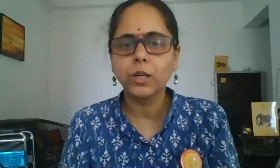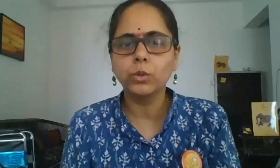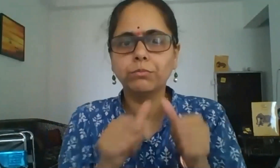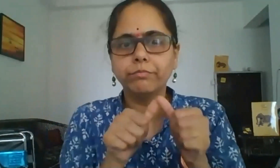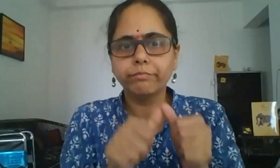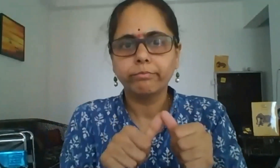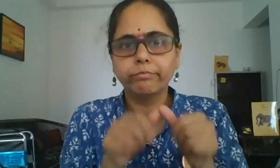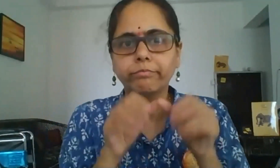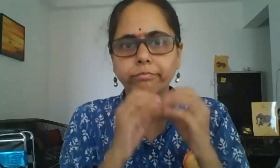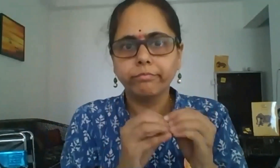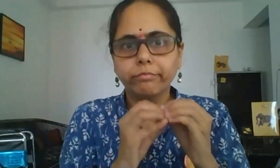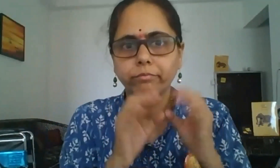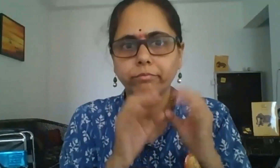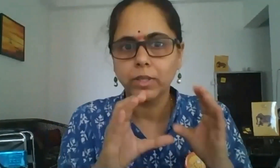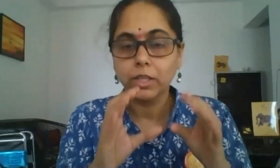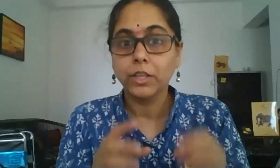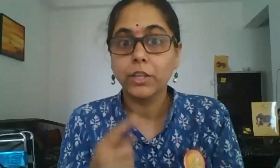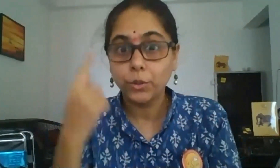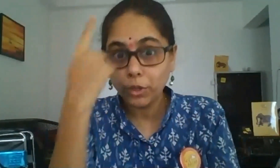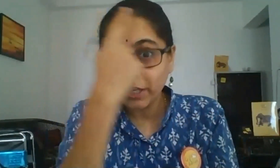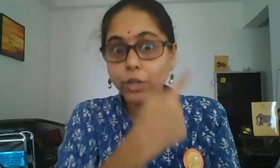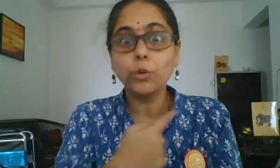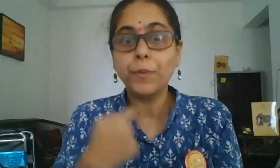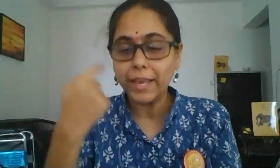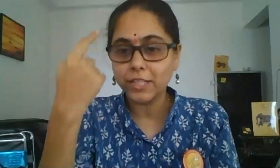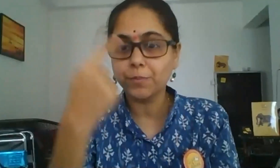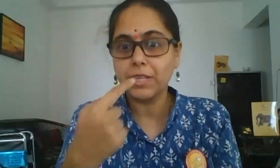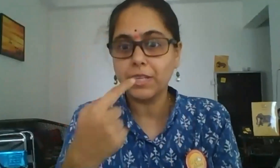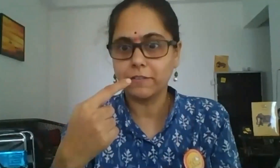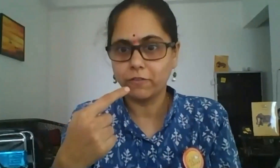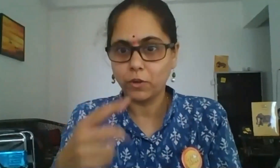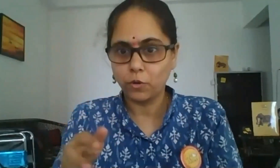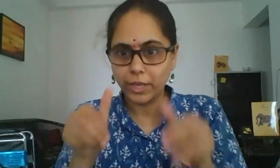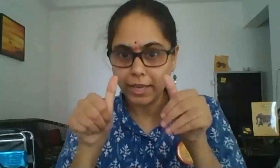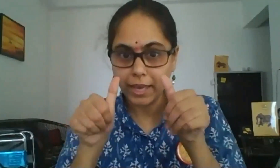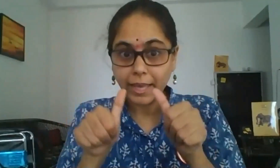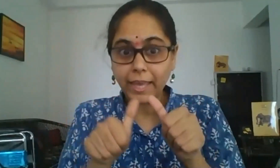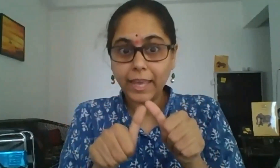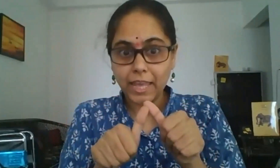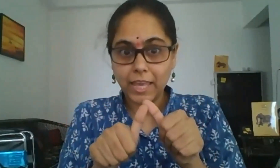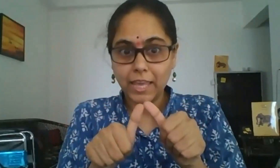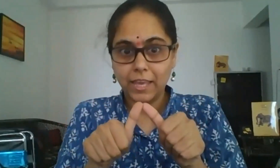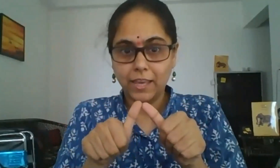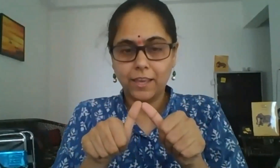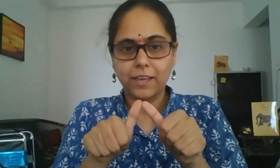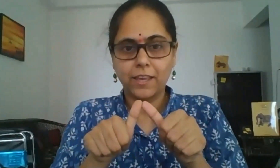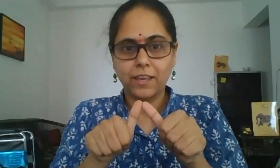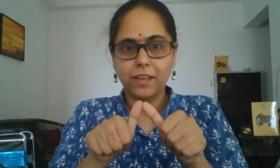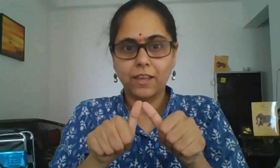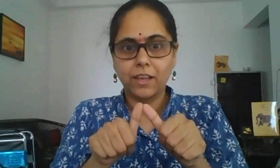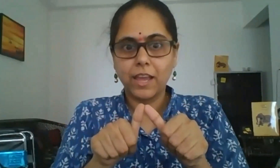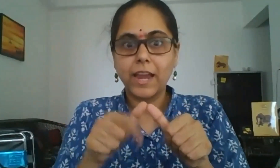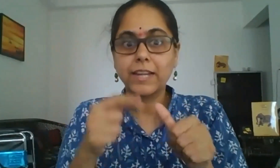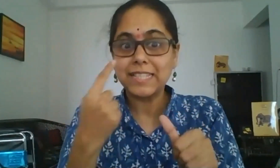do. You need to be expressive. Okay, A. And